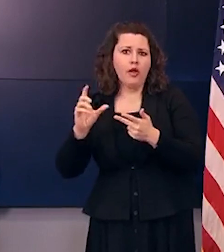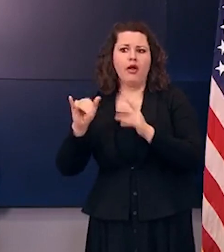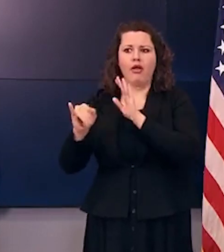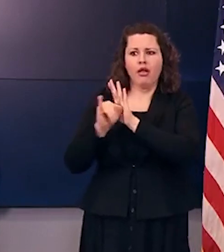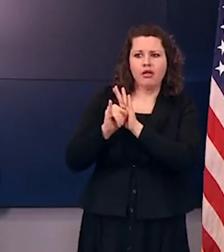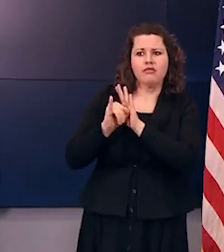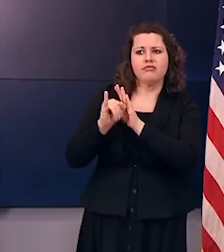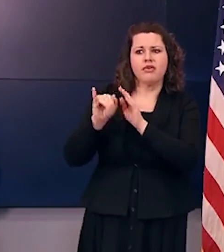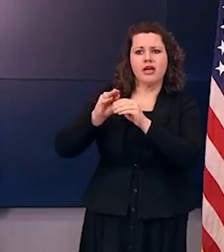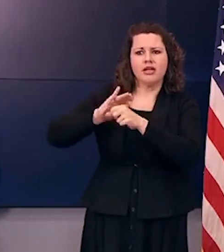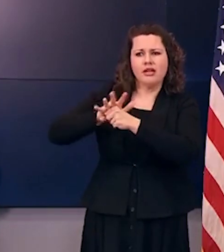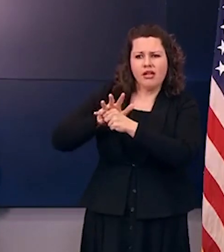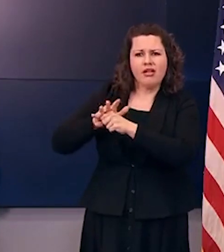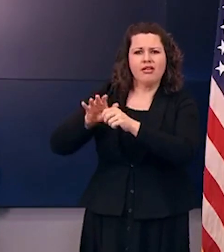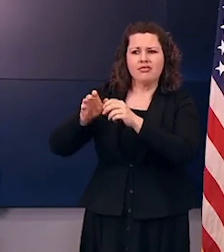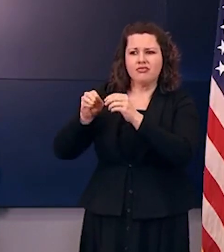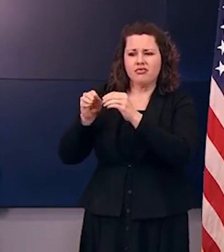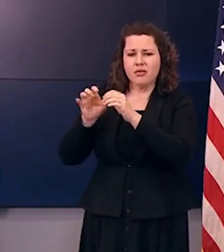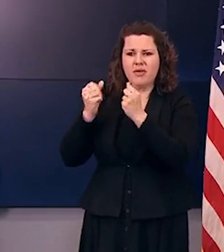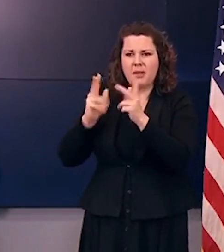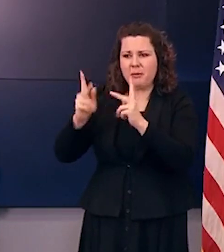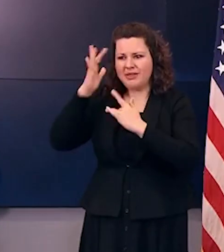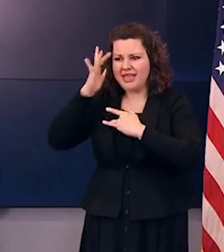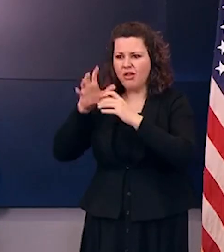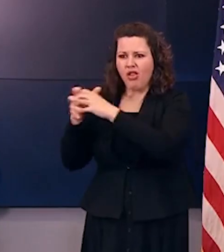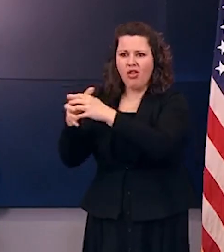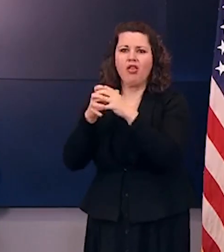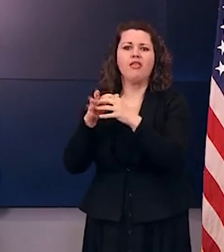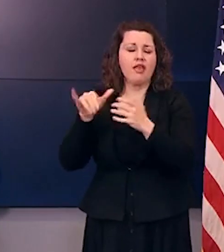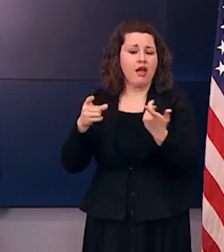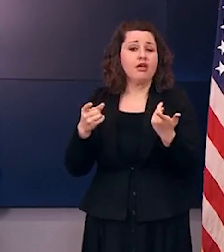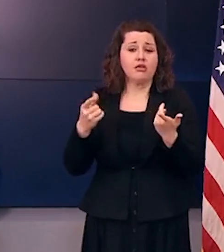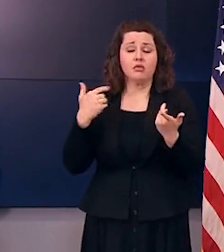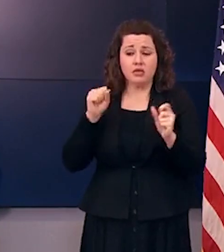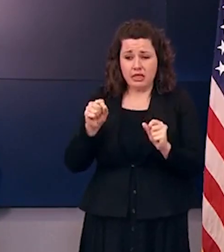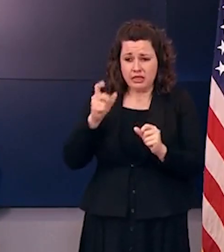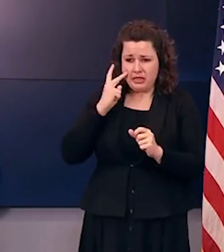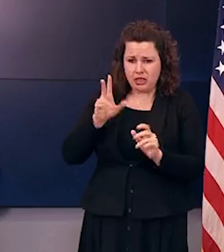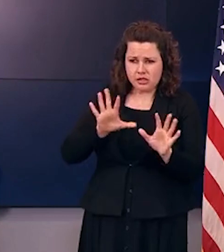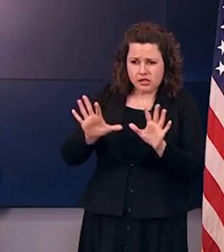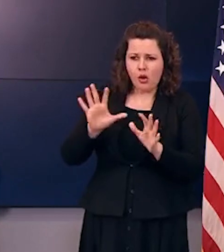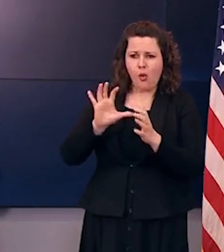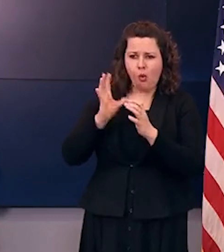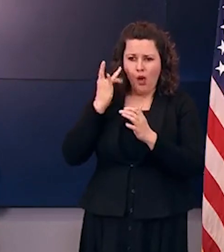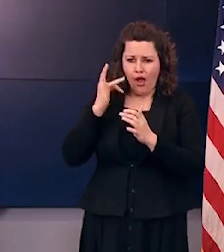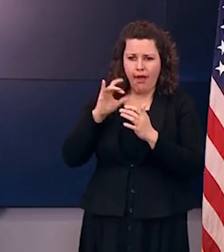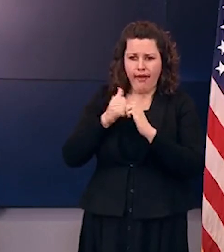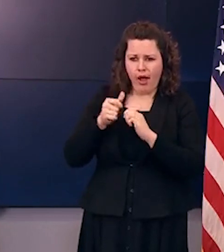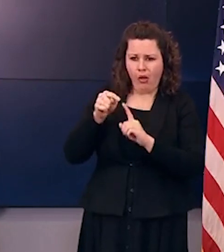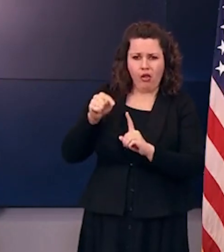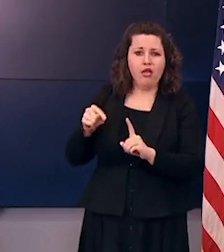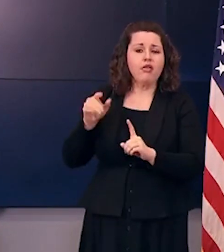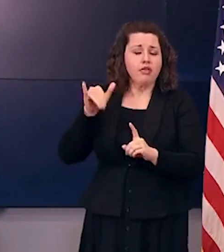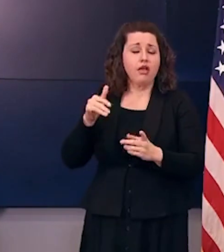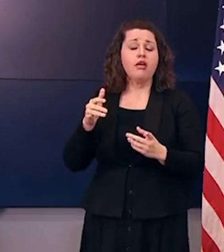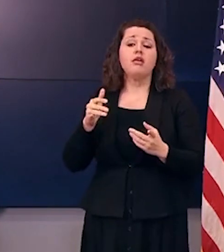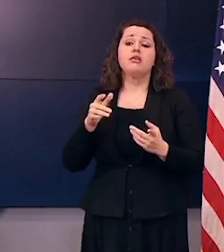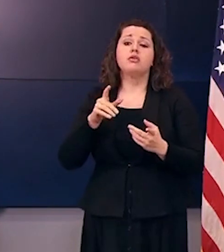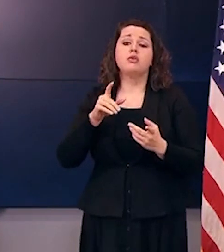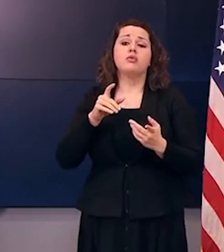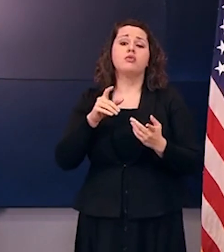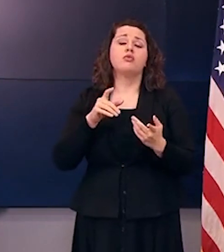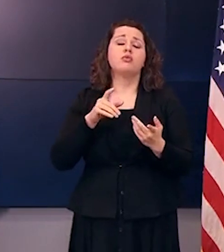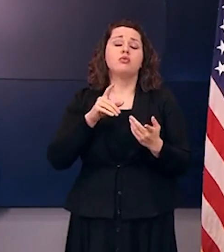if we're starting to see a cluster or a significant hotspot, so we can get in there and see what it's attributed to. So it really allows us